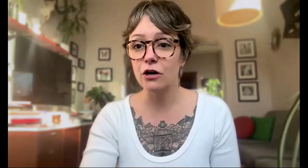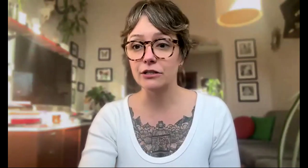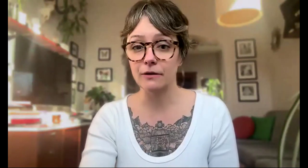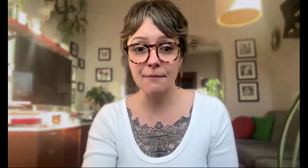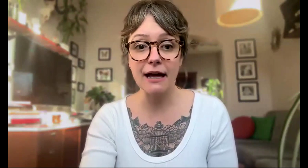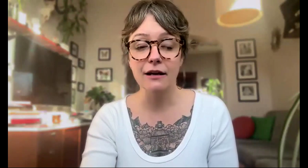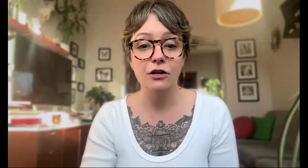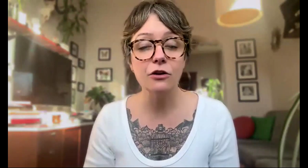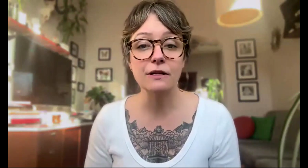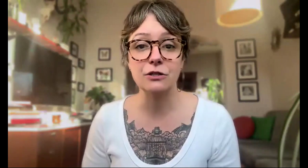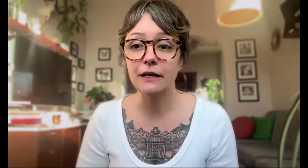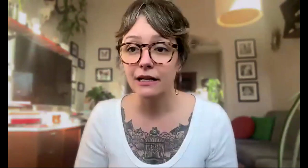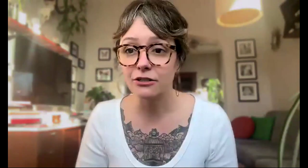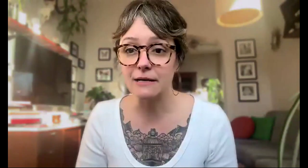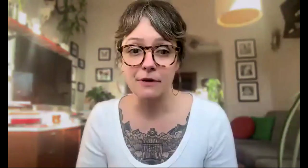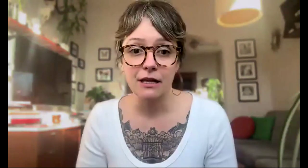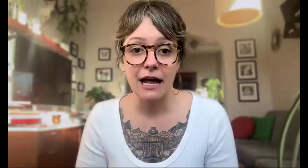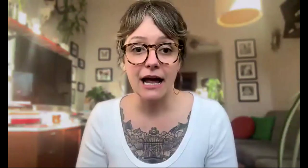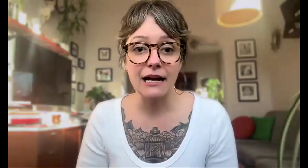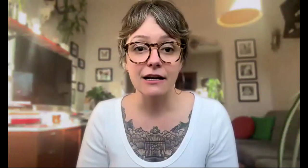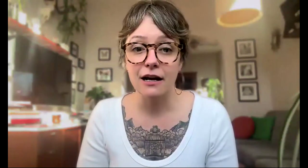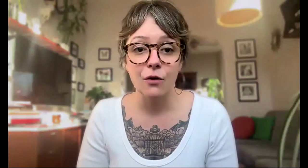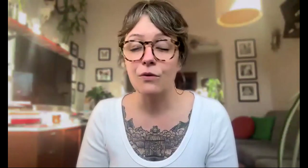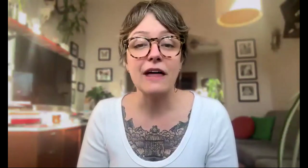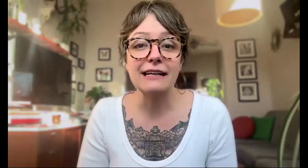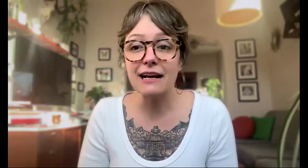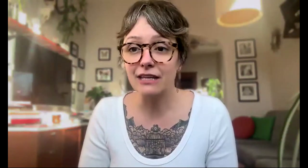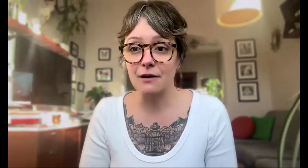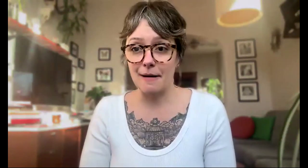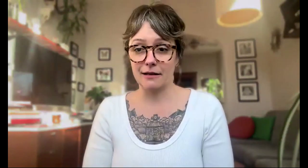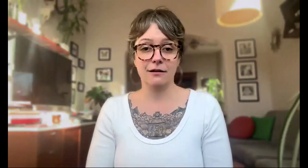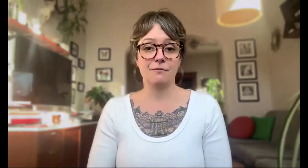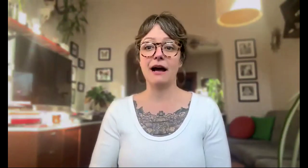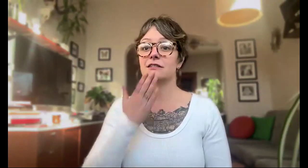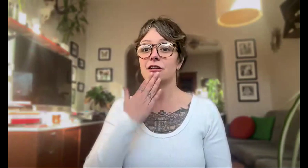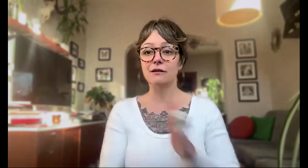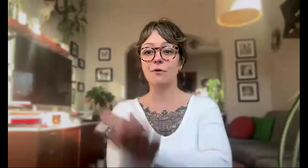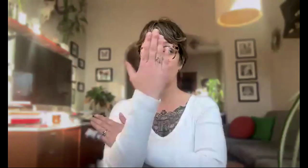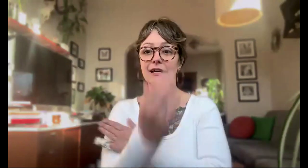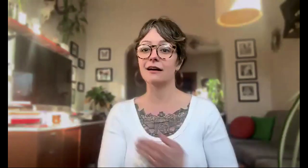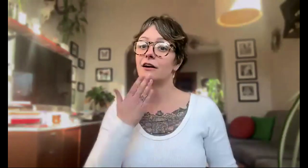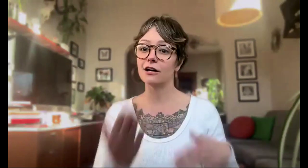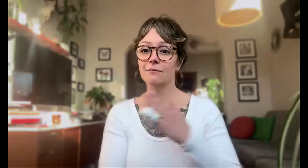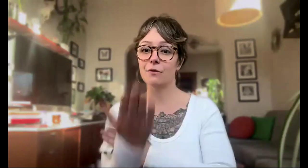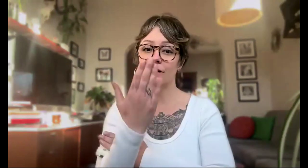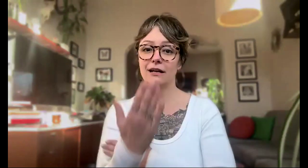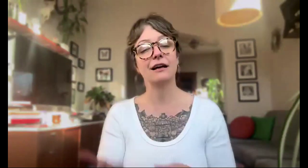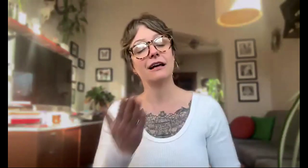totally do. And I bet you can do it in your sleep. And with like not even thinking about it. Mine is good morning, good morning.